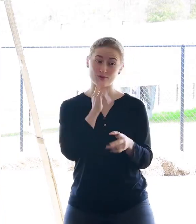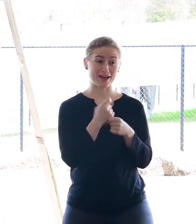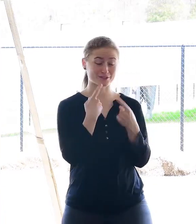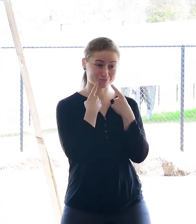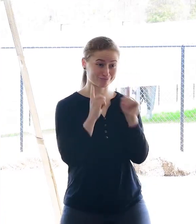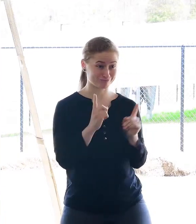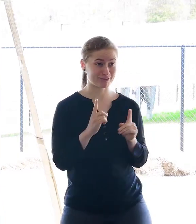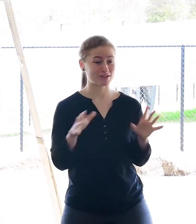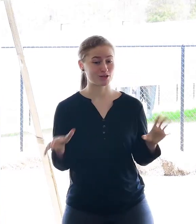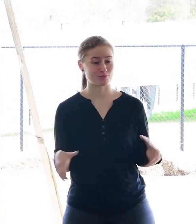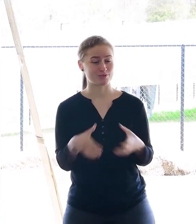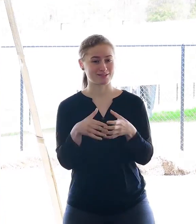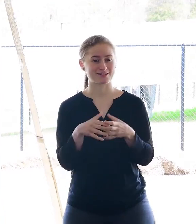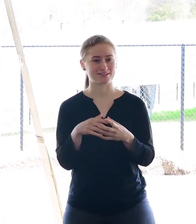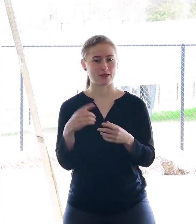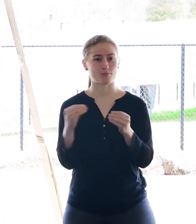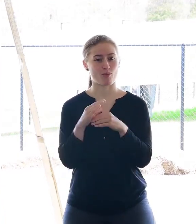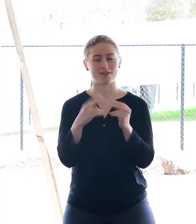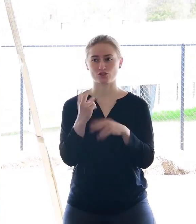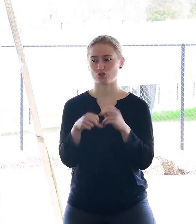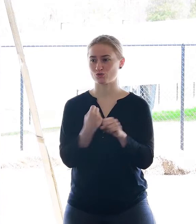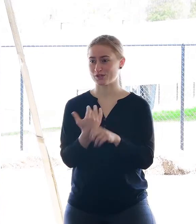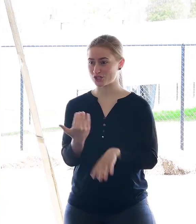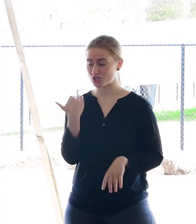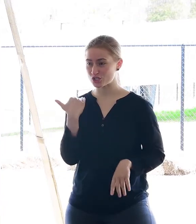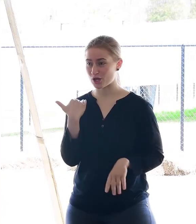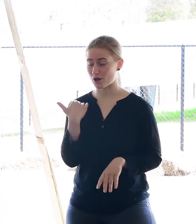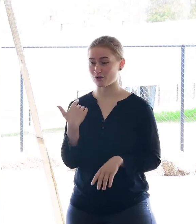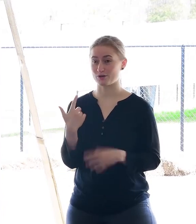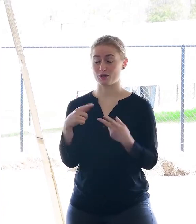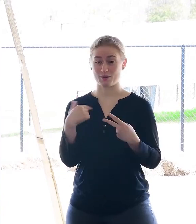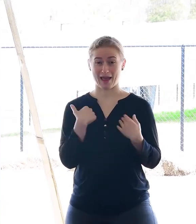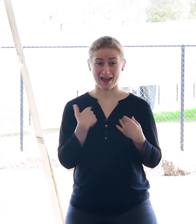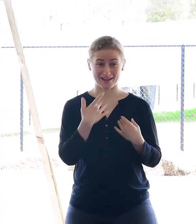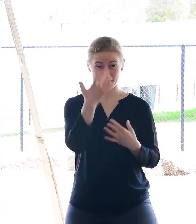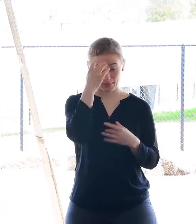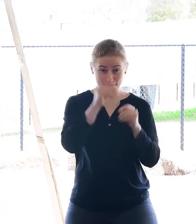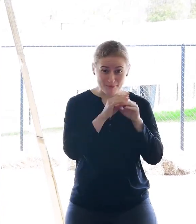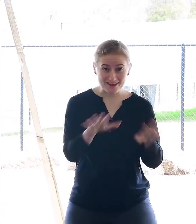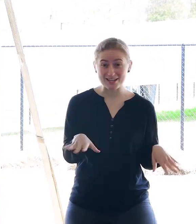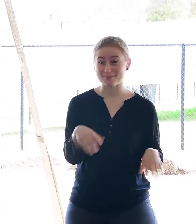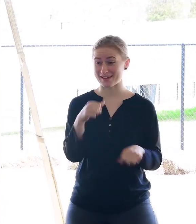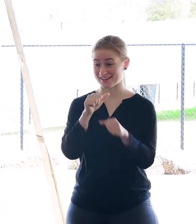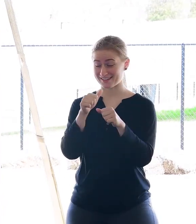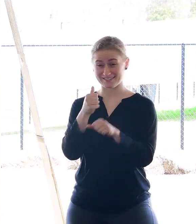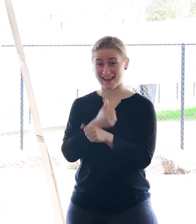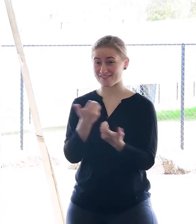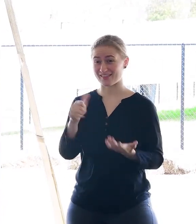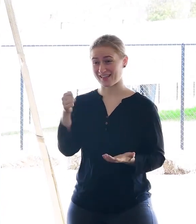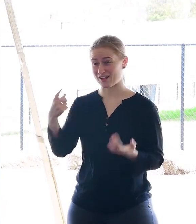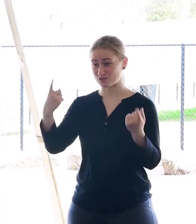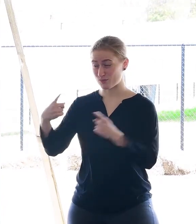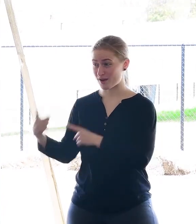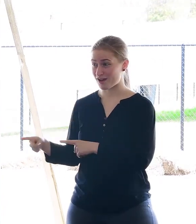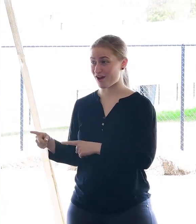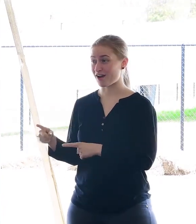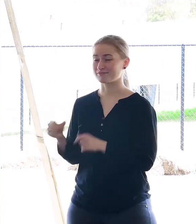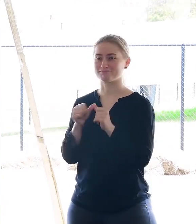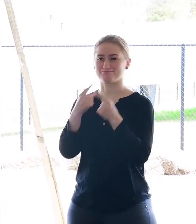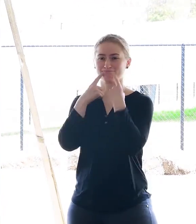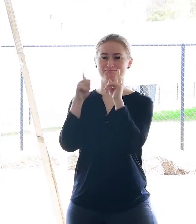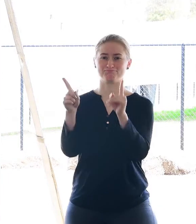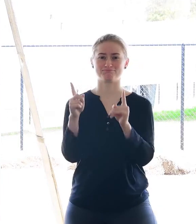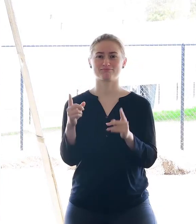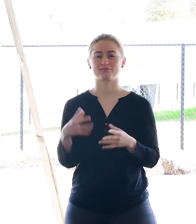together more than 2 years ago, despite the pandemic, despite everything else that went on. In addition, I